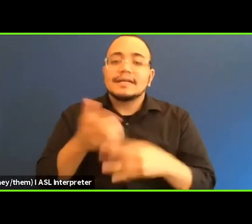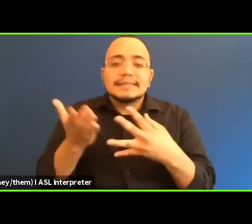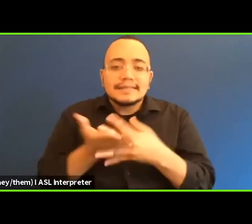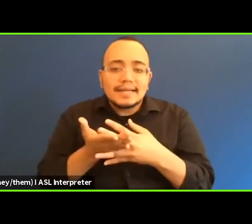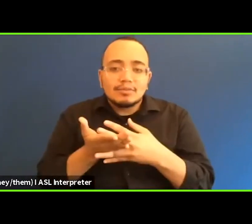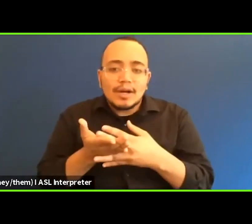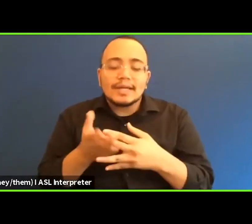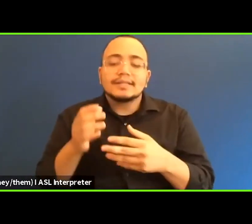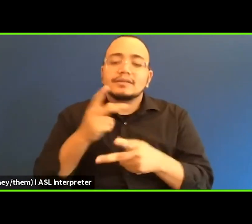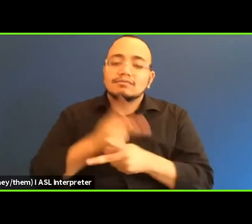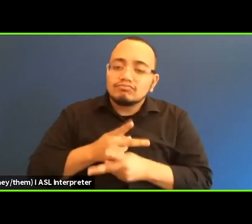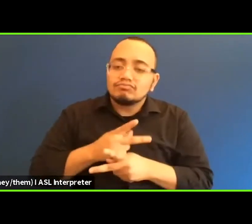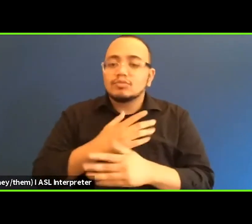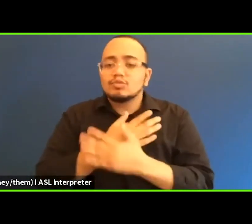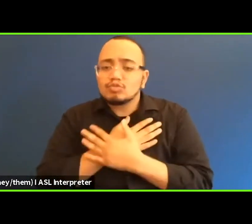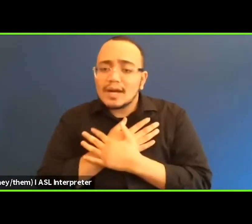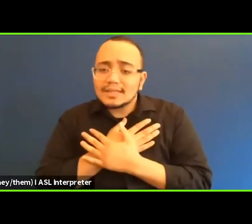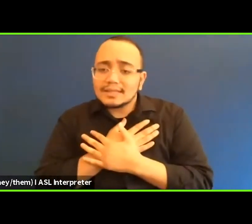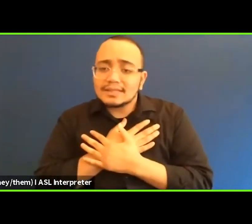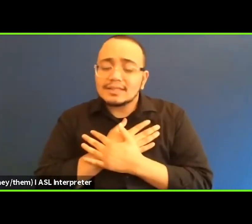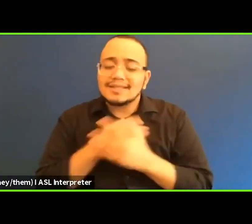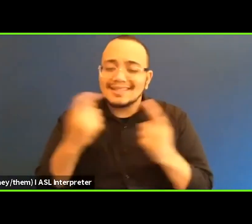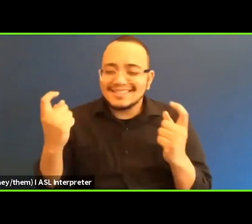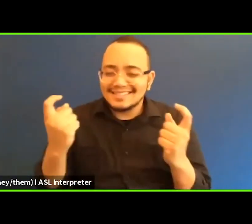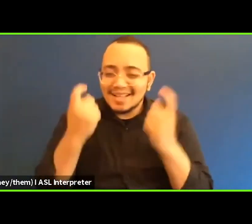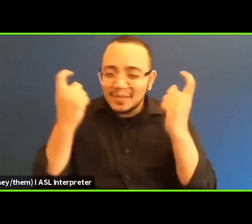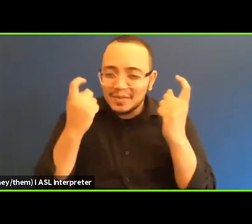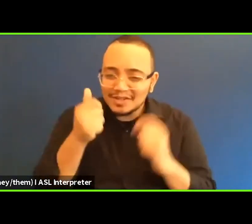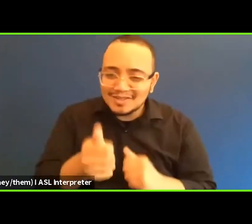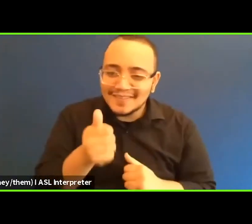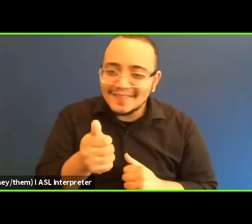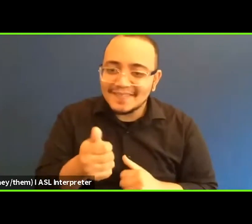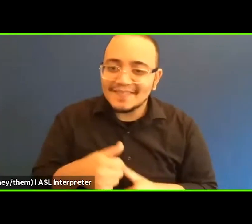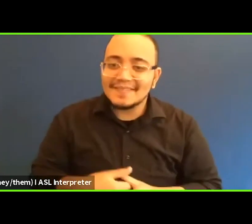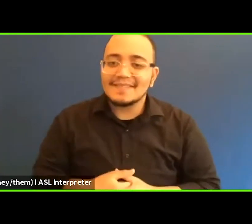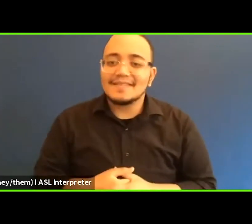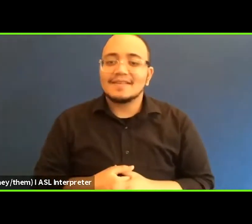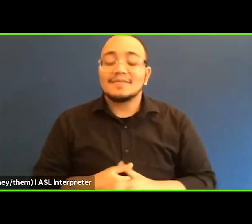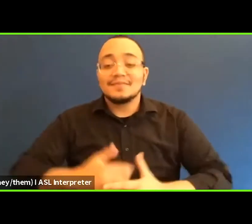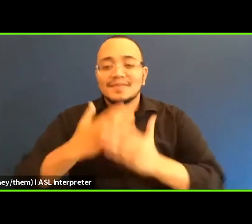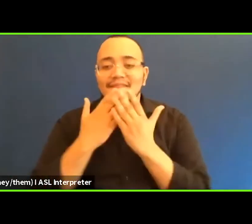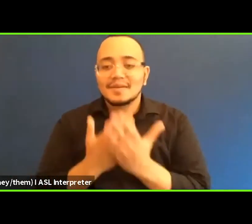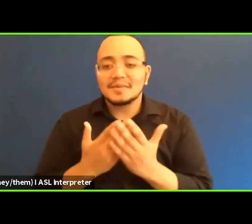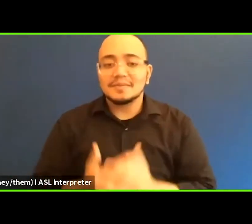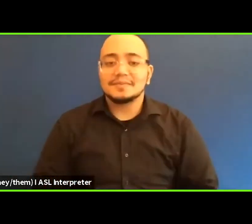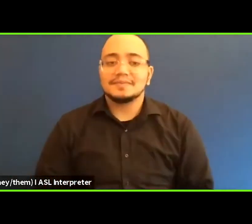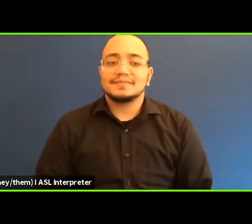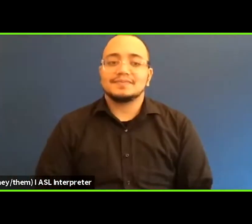take rest, and celebrate yourself. Thank you.